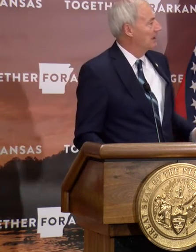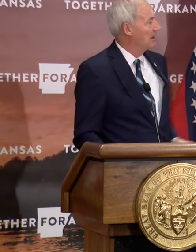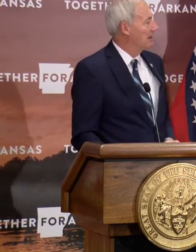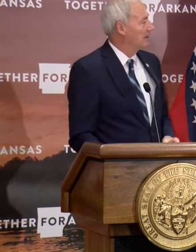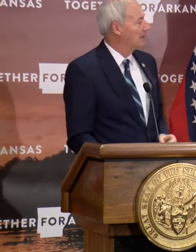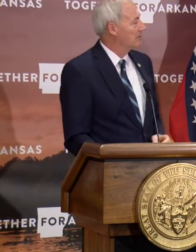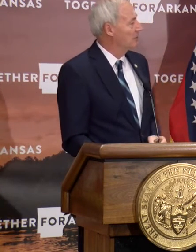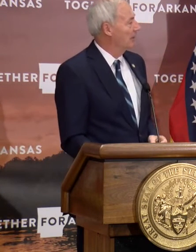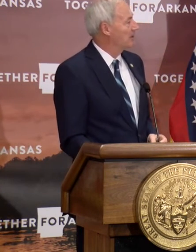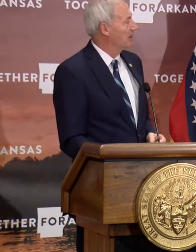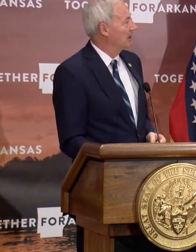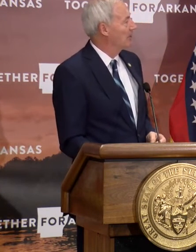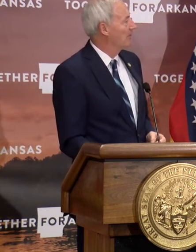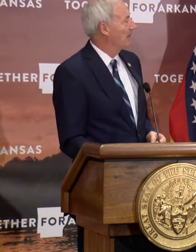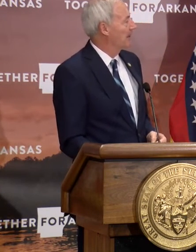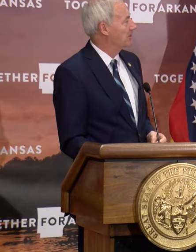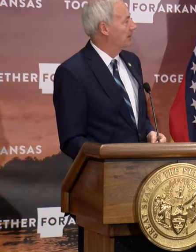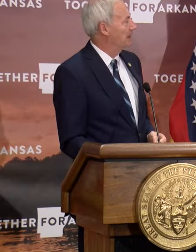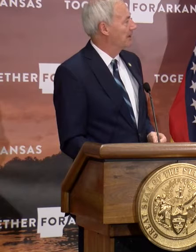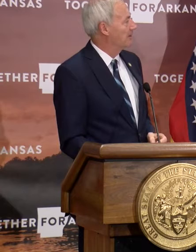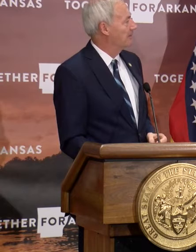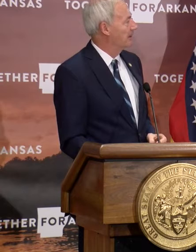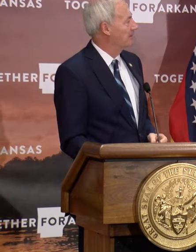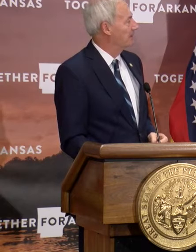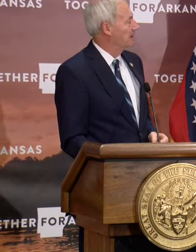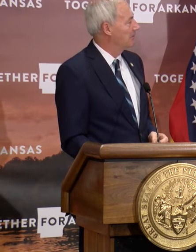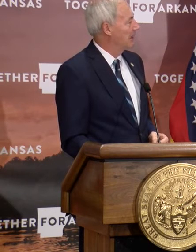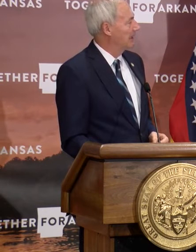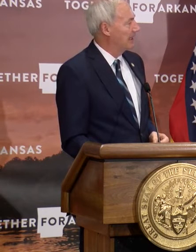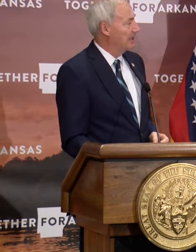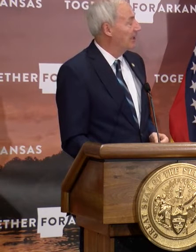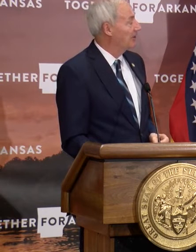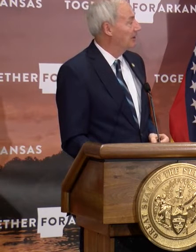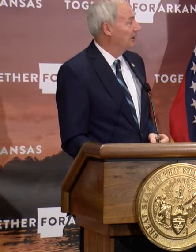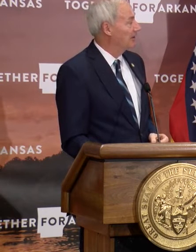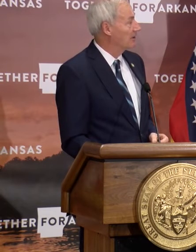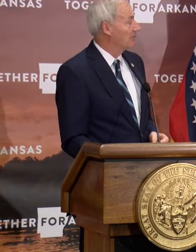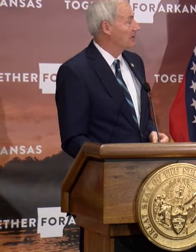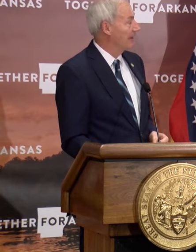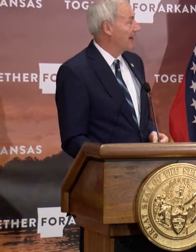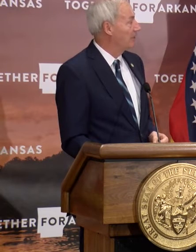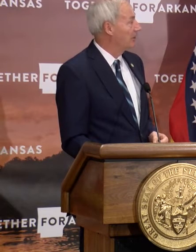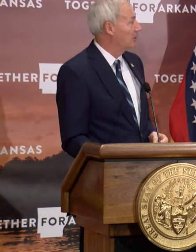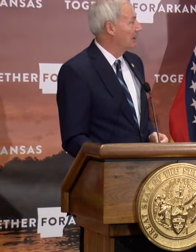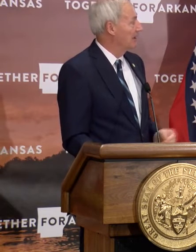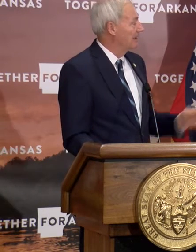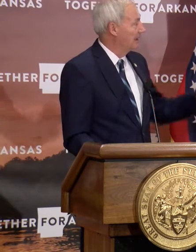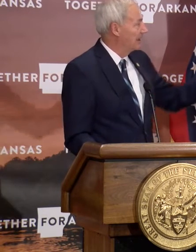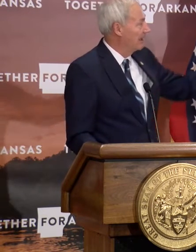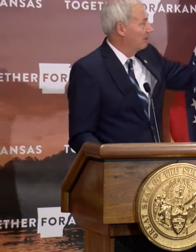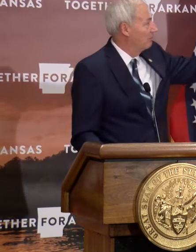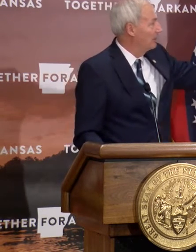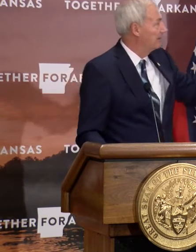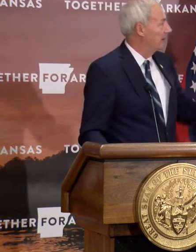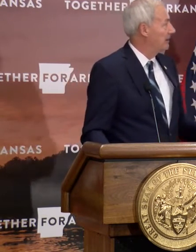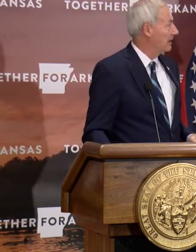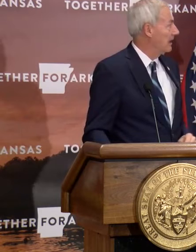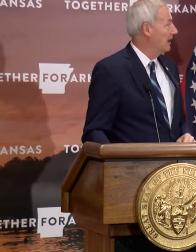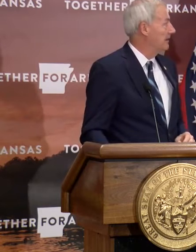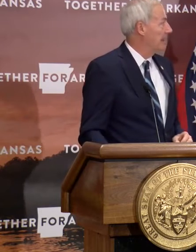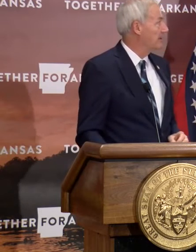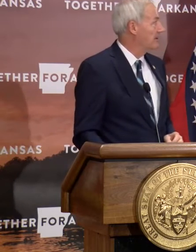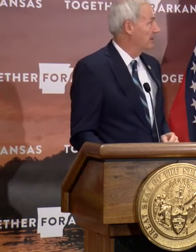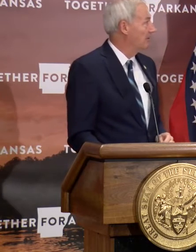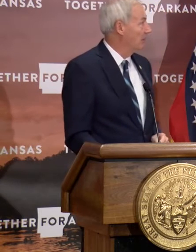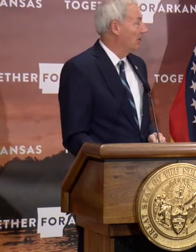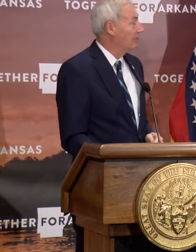was 2 weeks ago at the peak of right at 800 in terms of average, and now we've